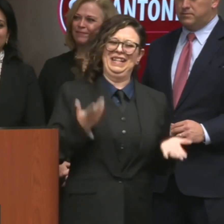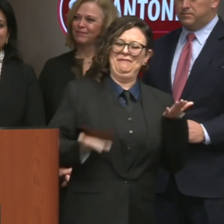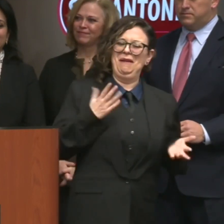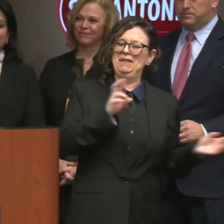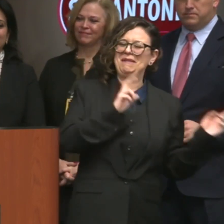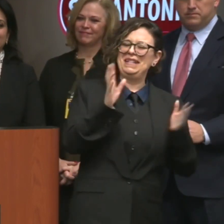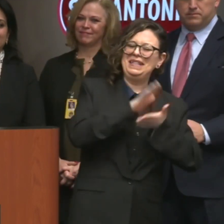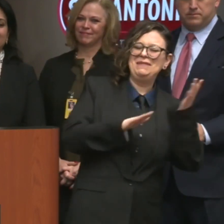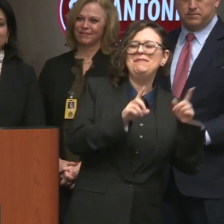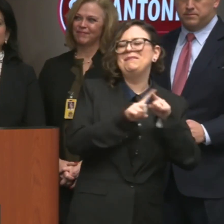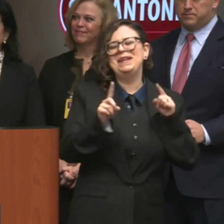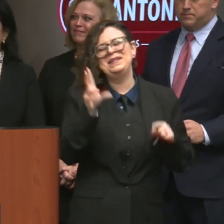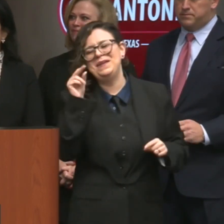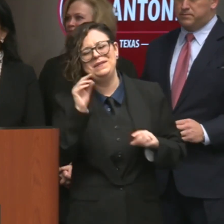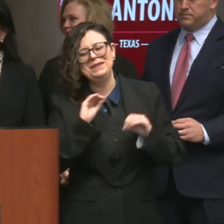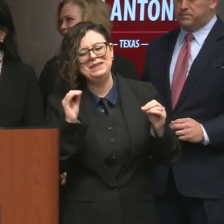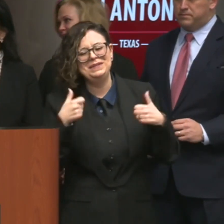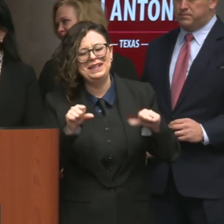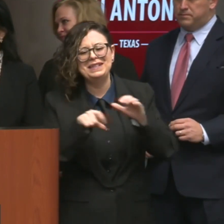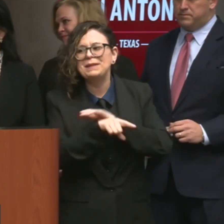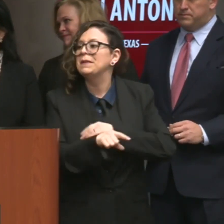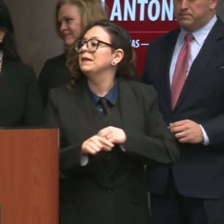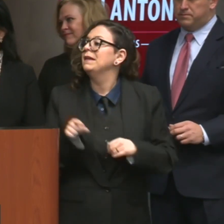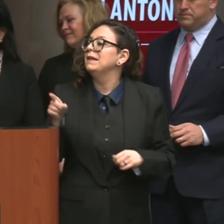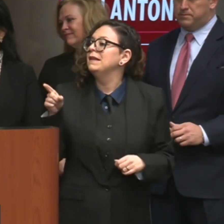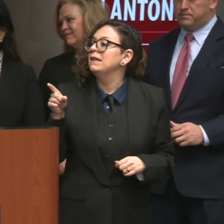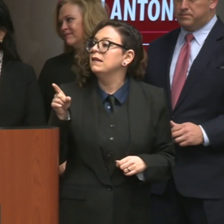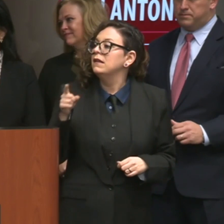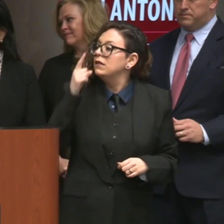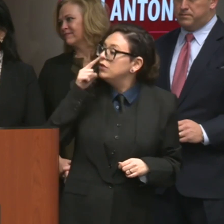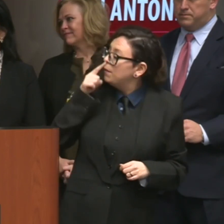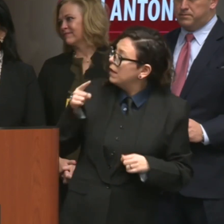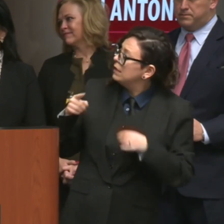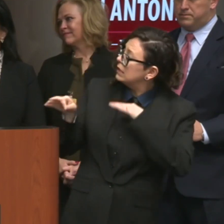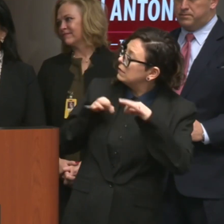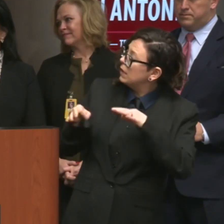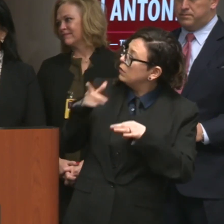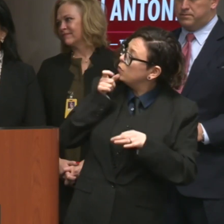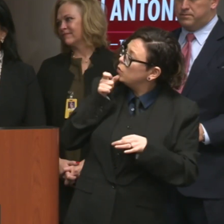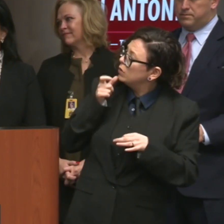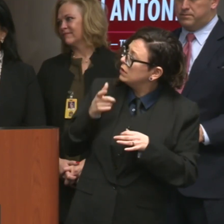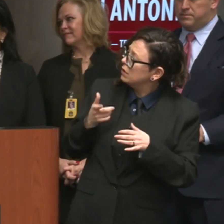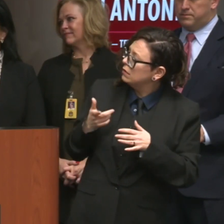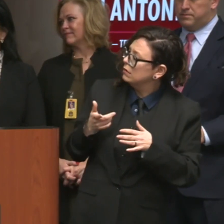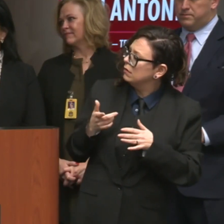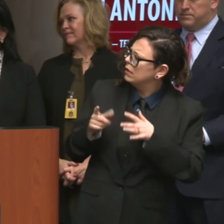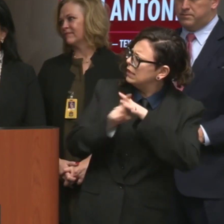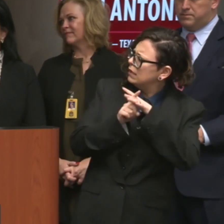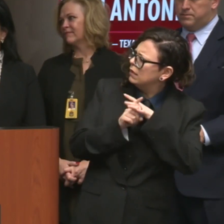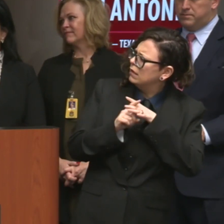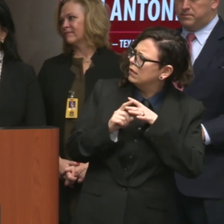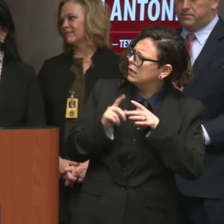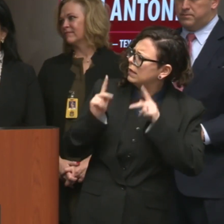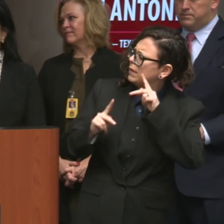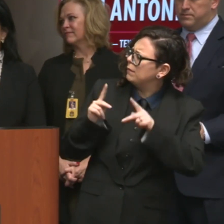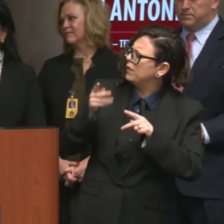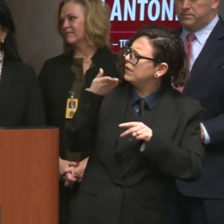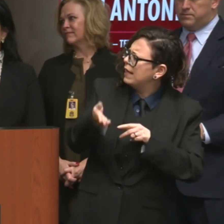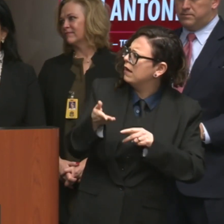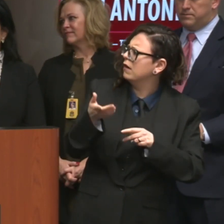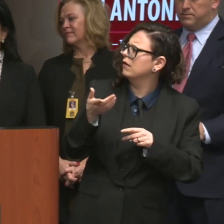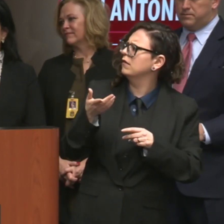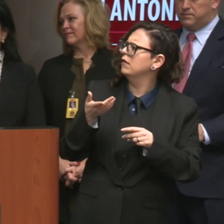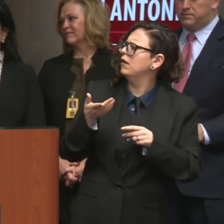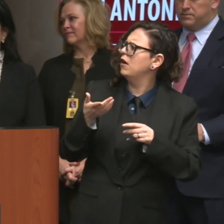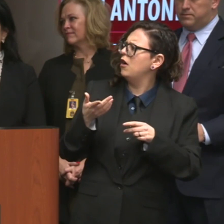no. Can you tell us anything about who the evacuees are who are being held at Lackland? We haven't really heard about like what their connections are to the